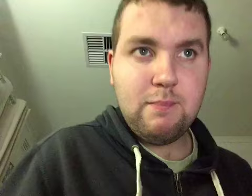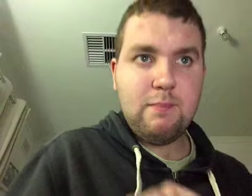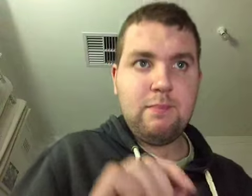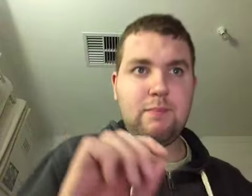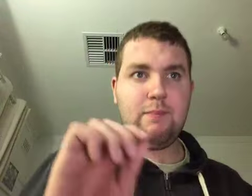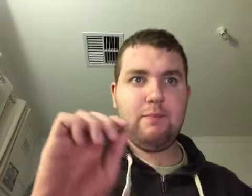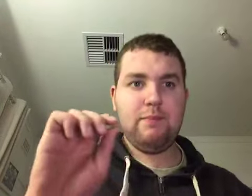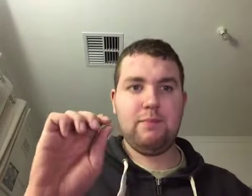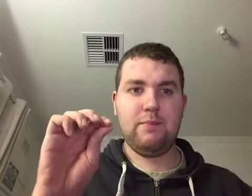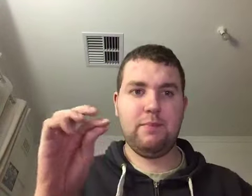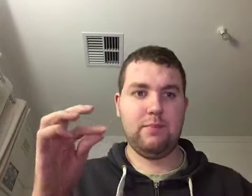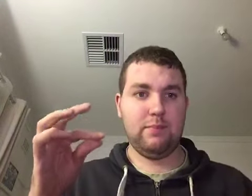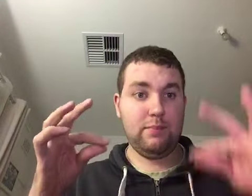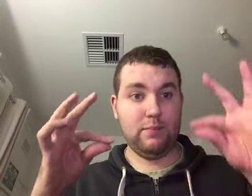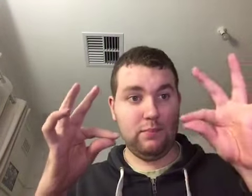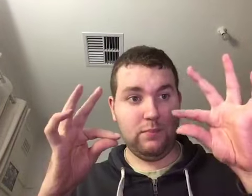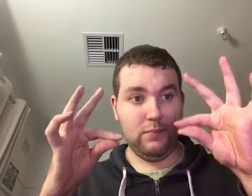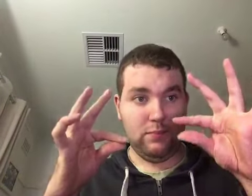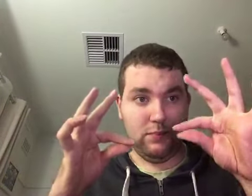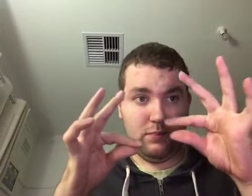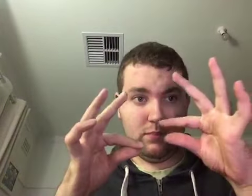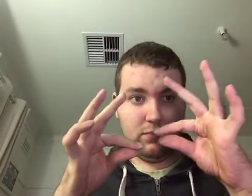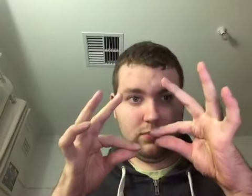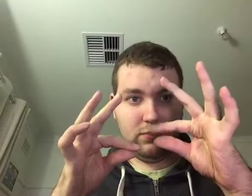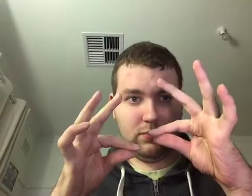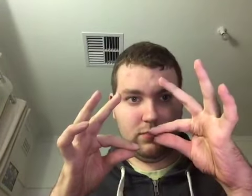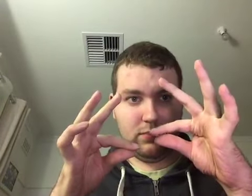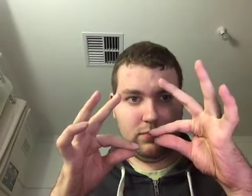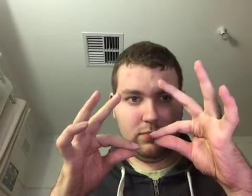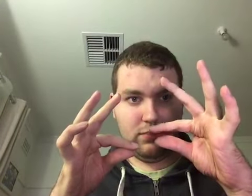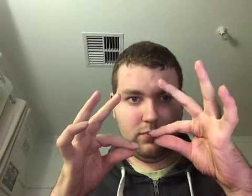That's my fear. The other thing is we just wish we could sit there and show some of